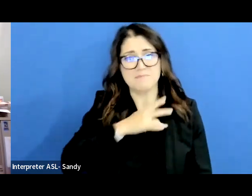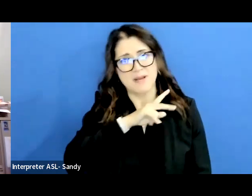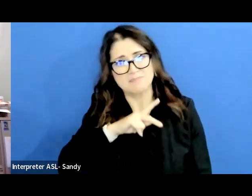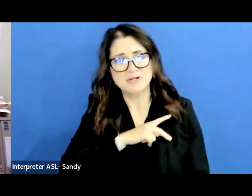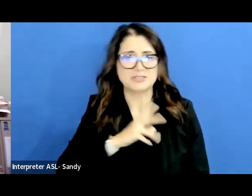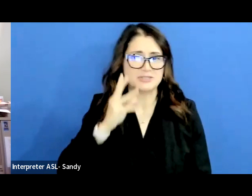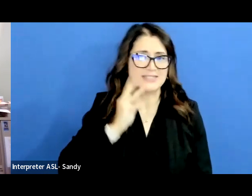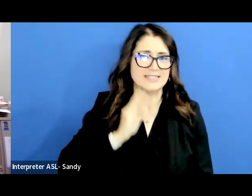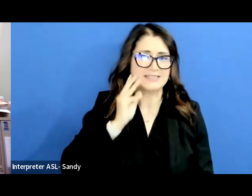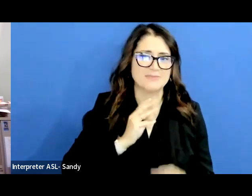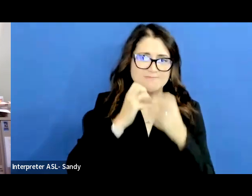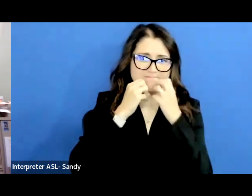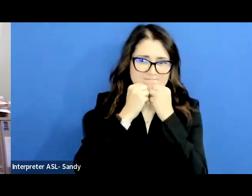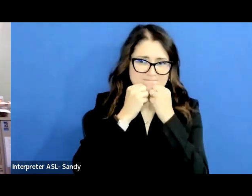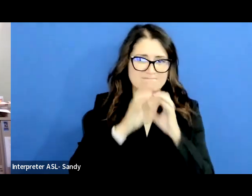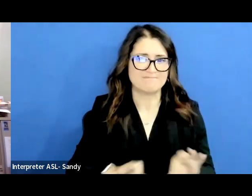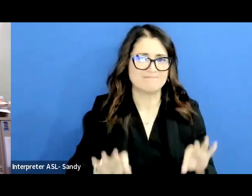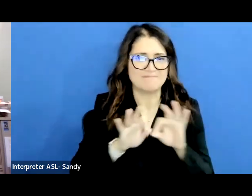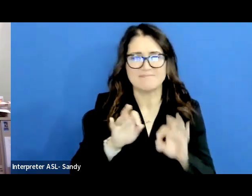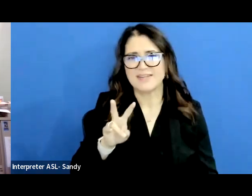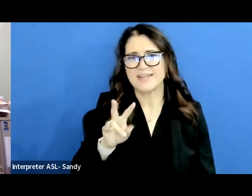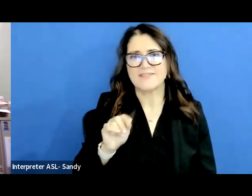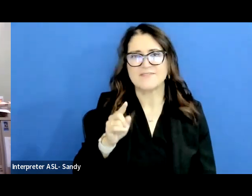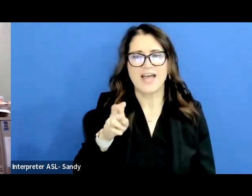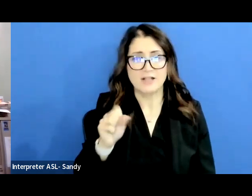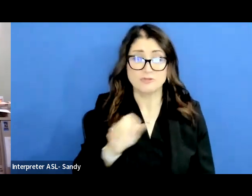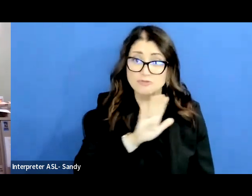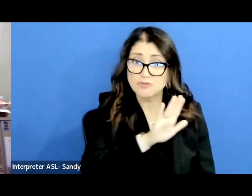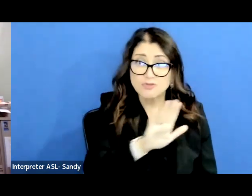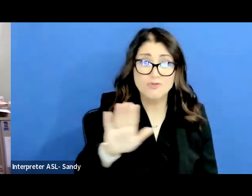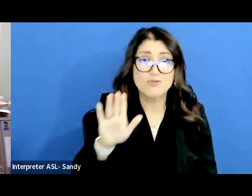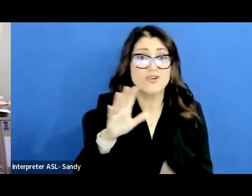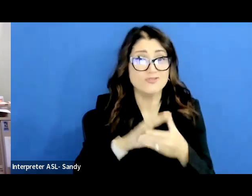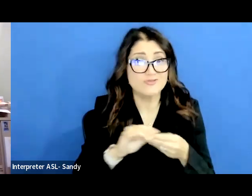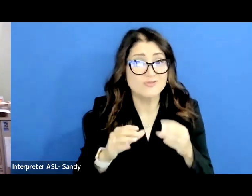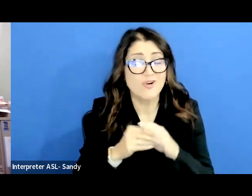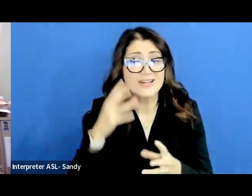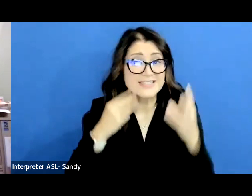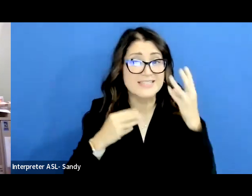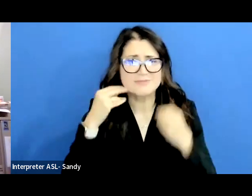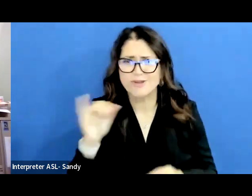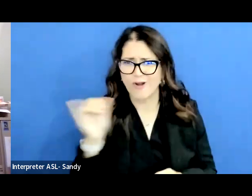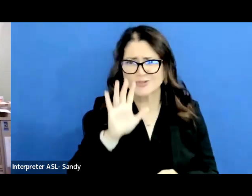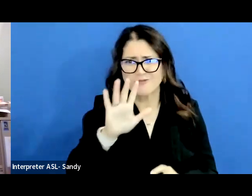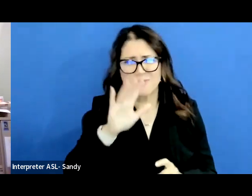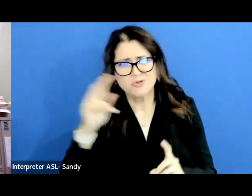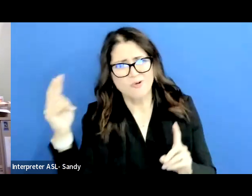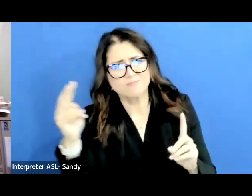and values. So your stories and experiences are also seen through your lens and lived